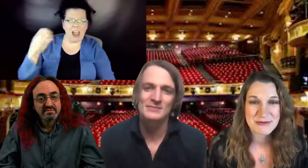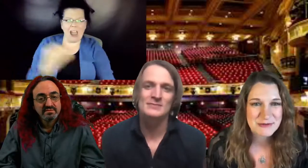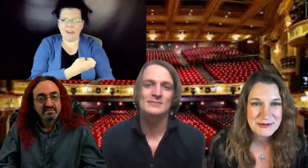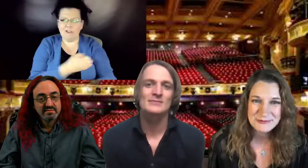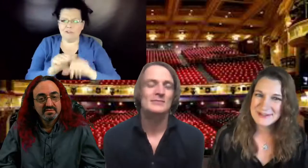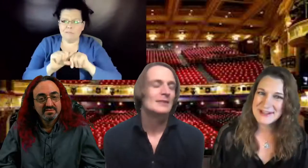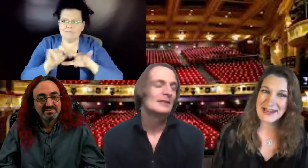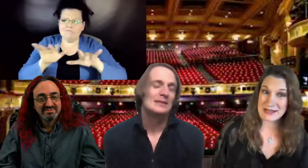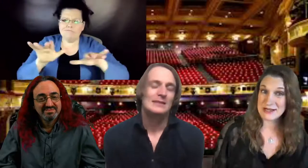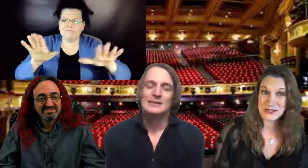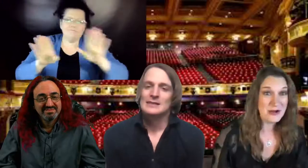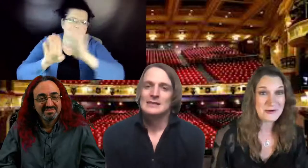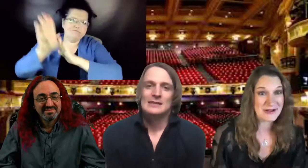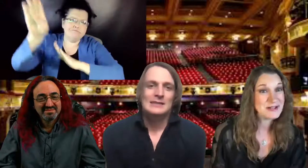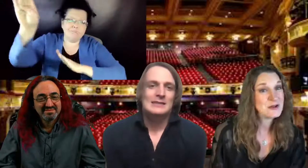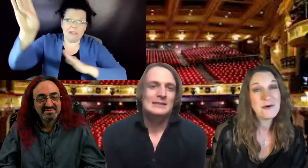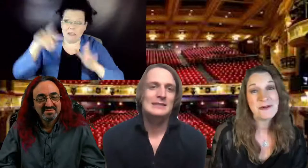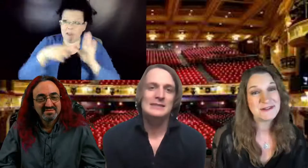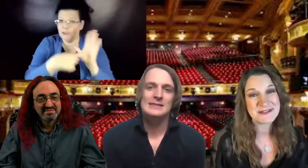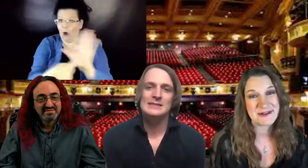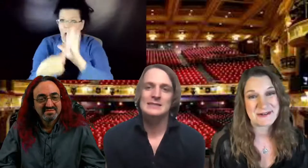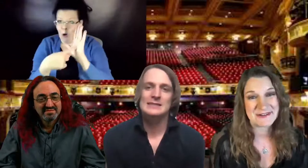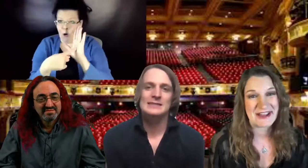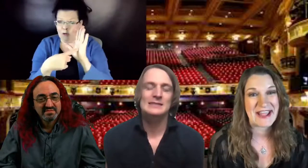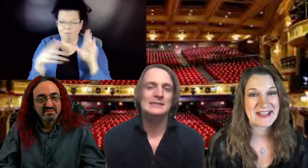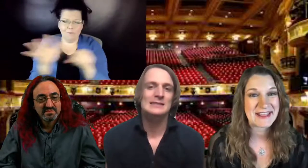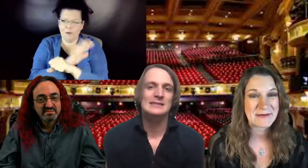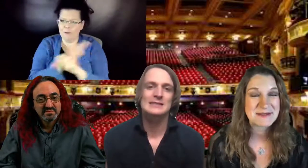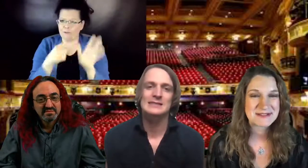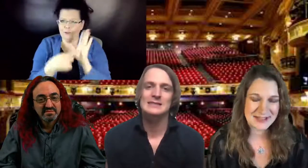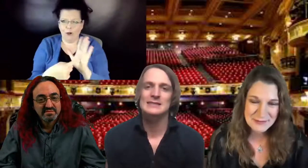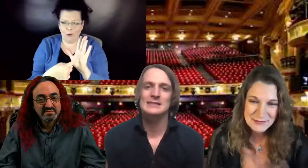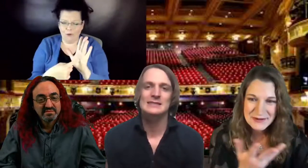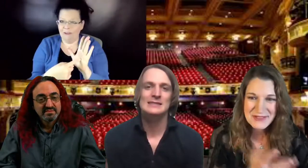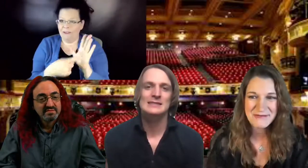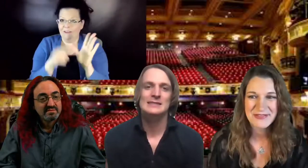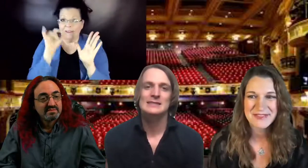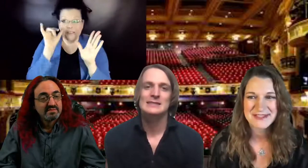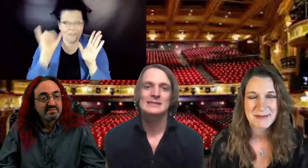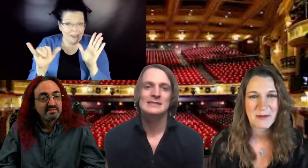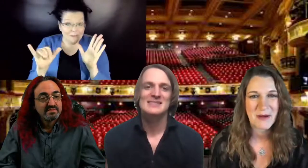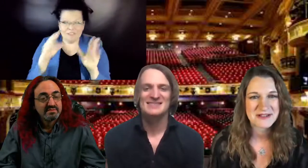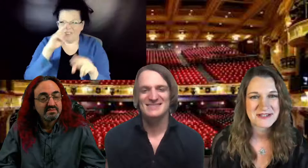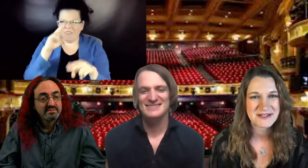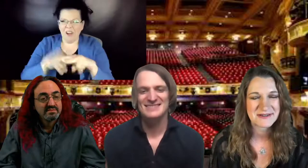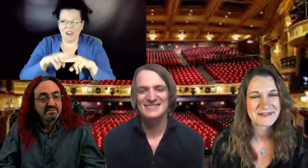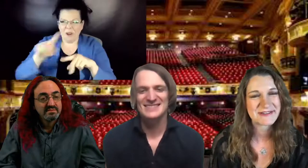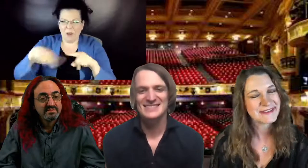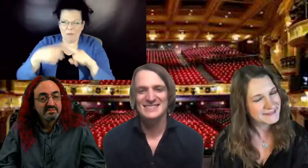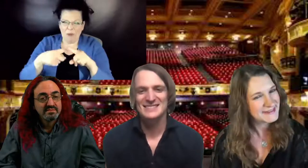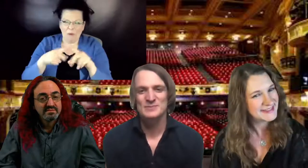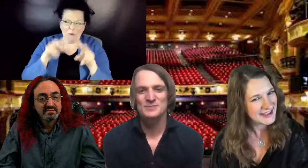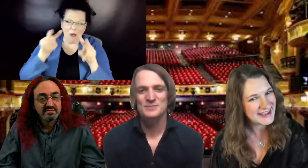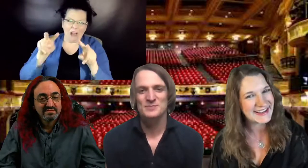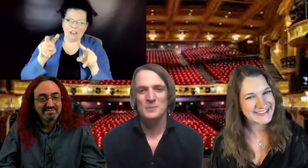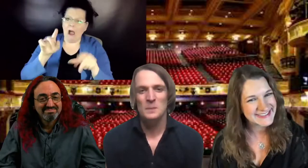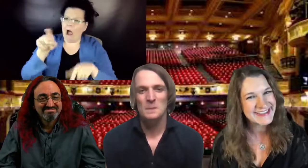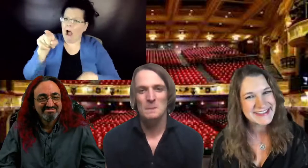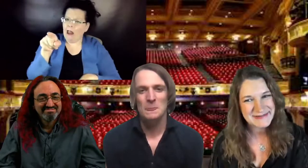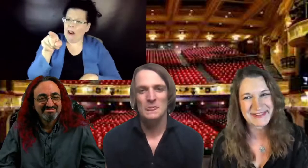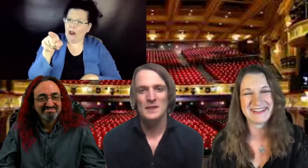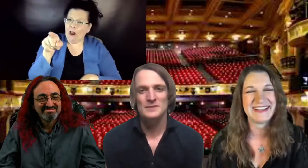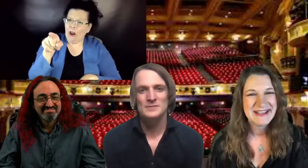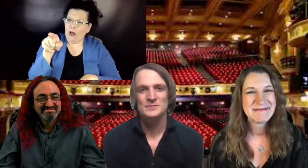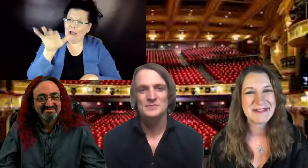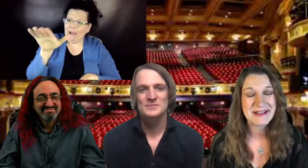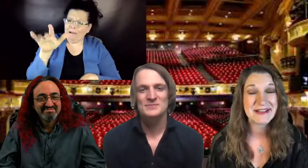just through the roof. And it showed, it totally showed. And that was one of the fun things about watching you. I was like, look at that, John